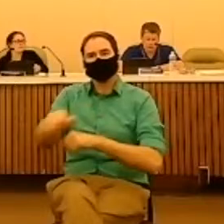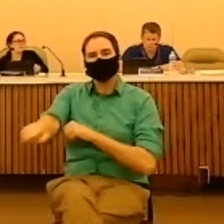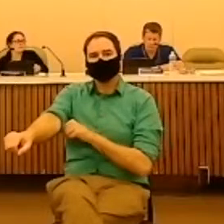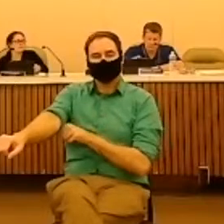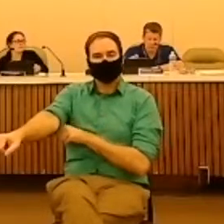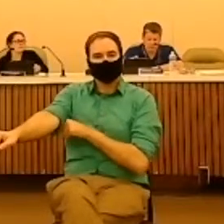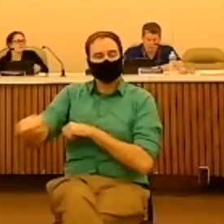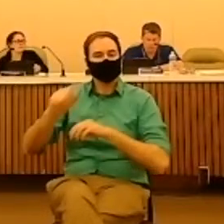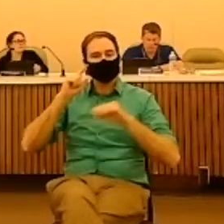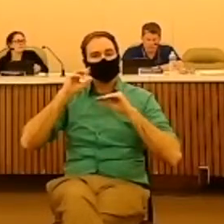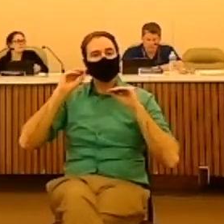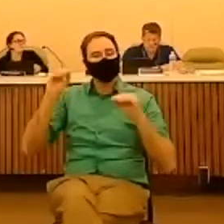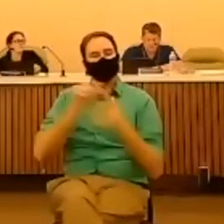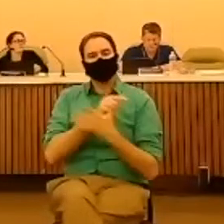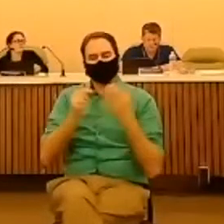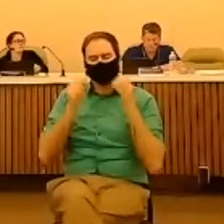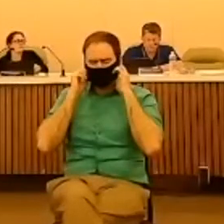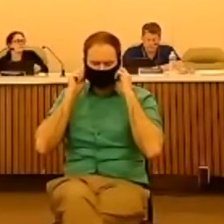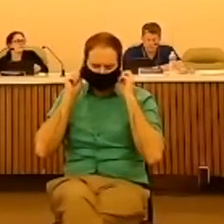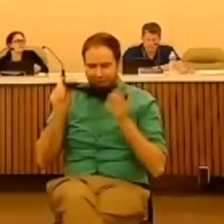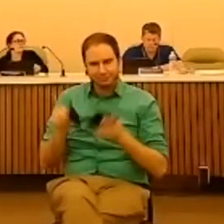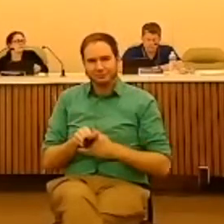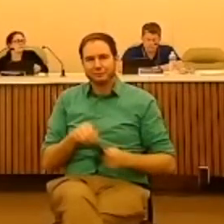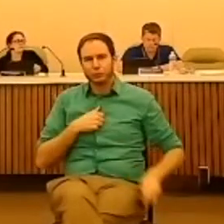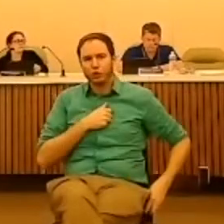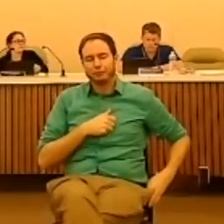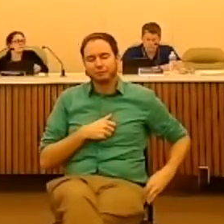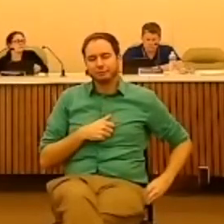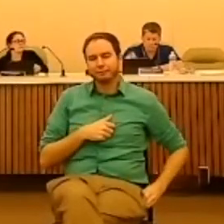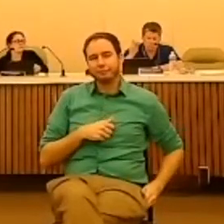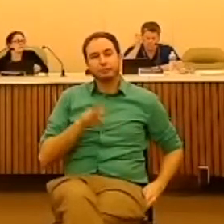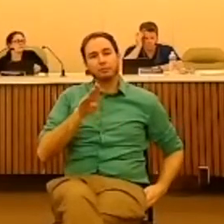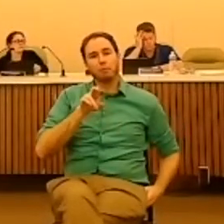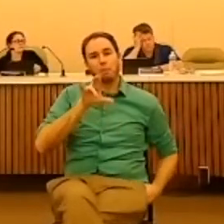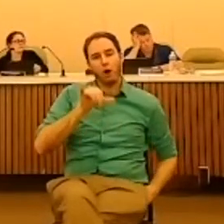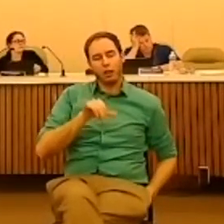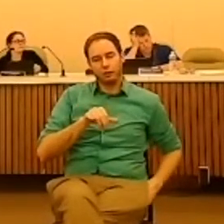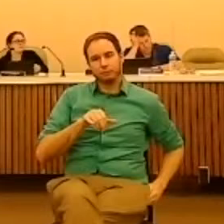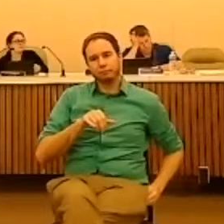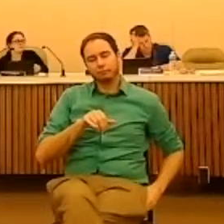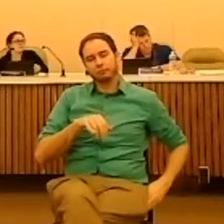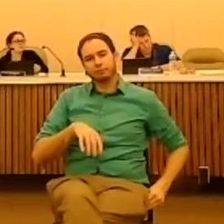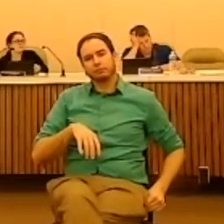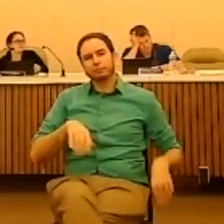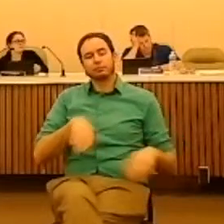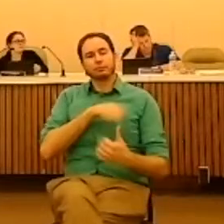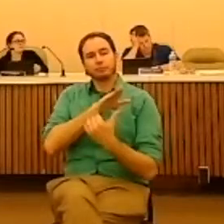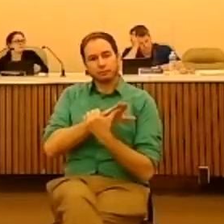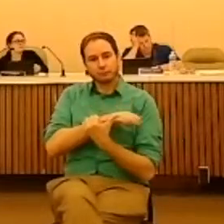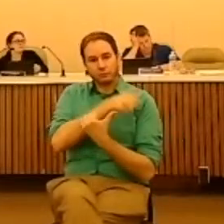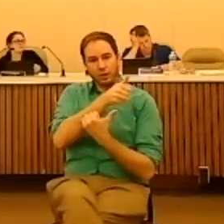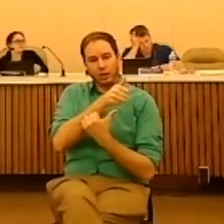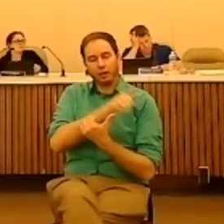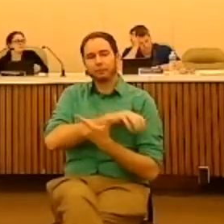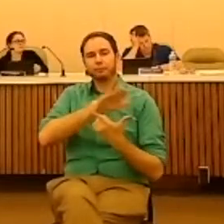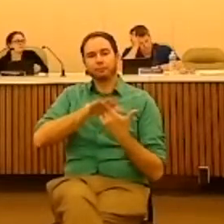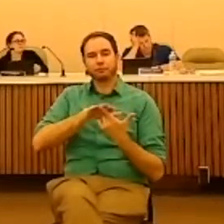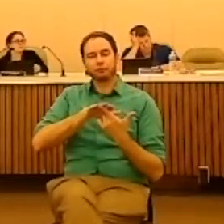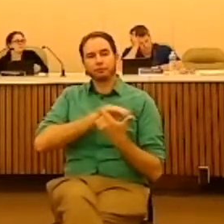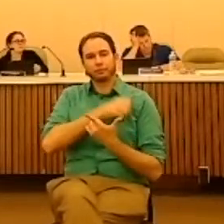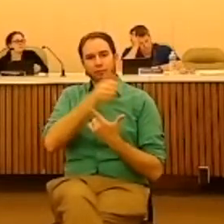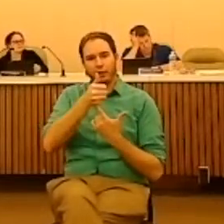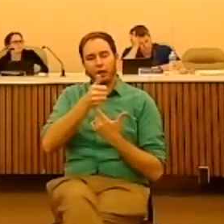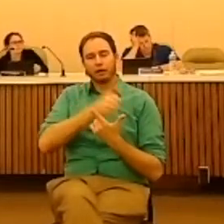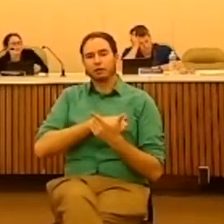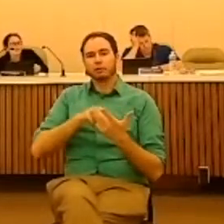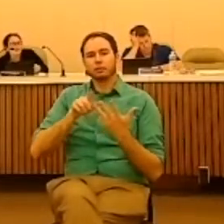Hearing none, please call the roll. Councilmember Barley, Aye. Councilmember Stafford, Aye.